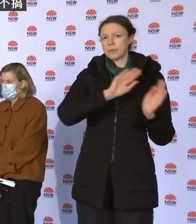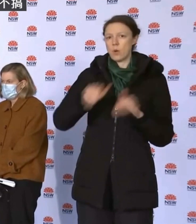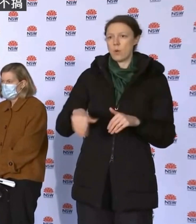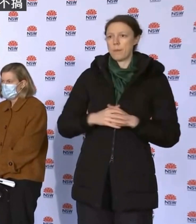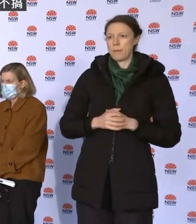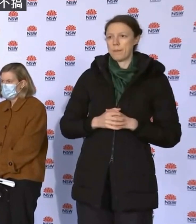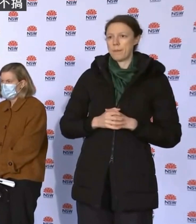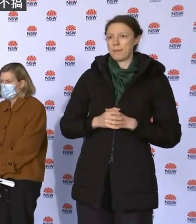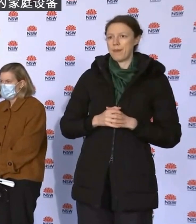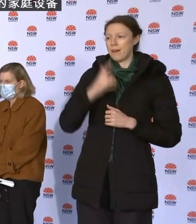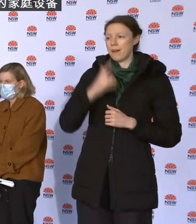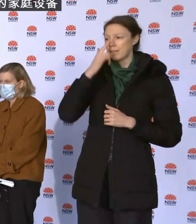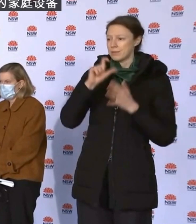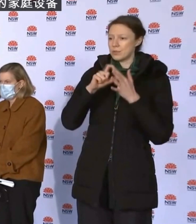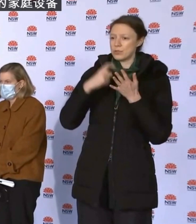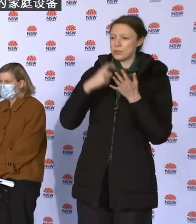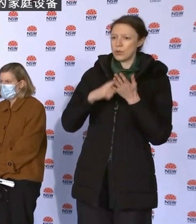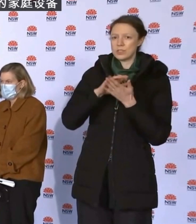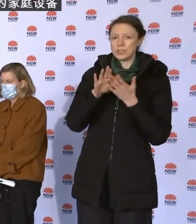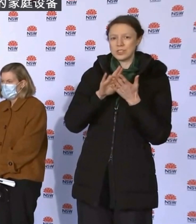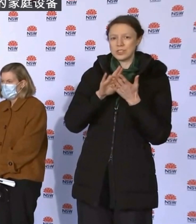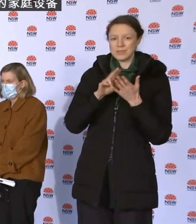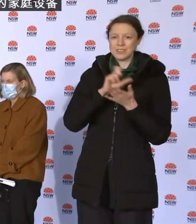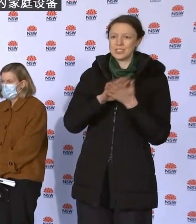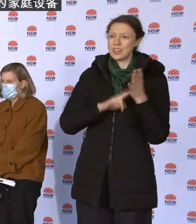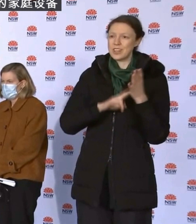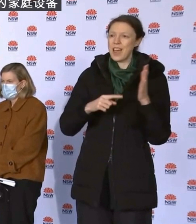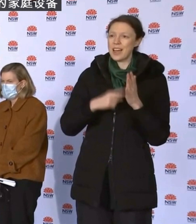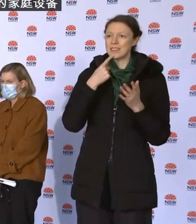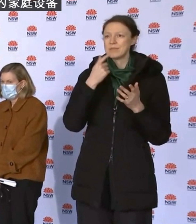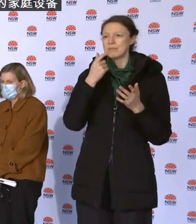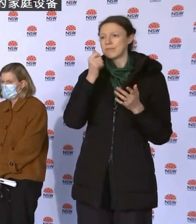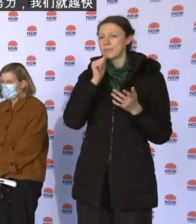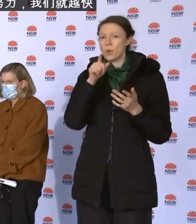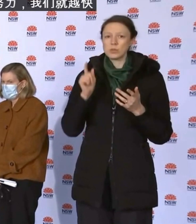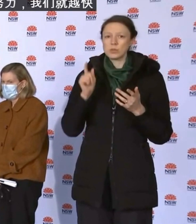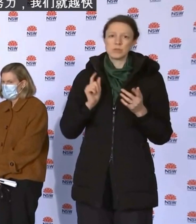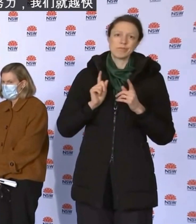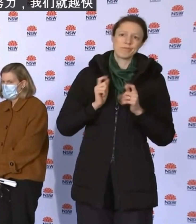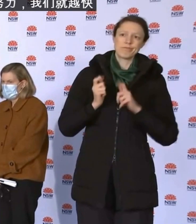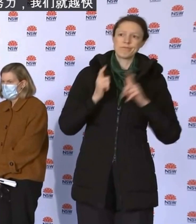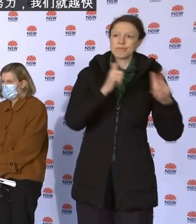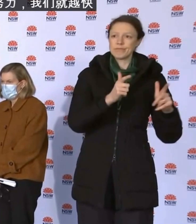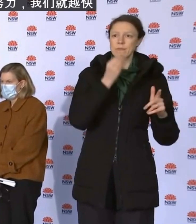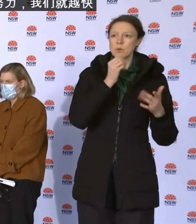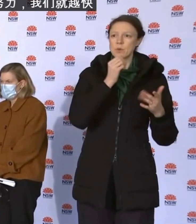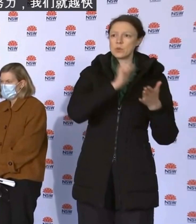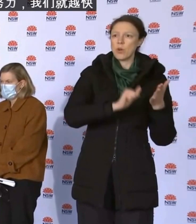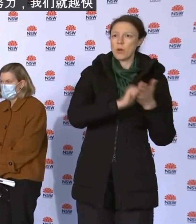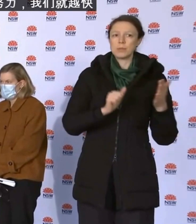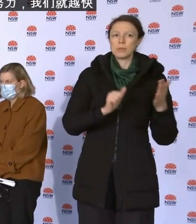as it seems, don't engage in social interaction. Please use your telephones, your home devices to communicate and socialise with